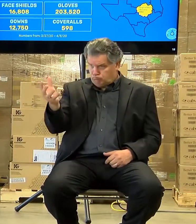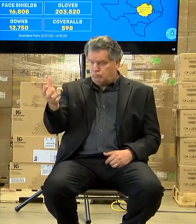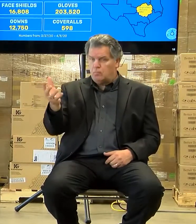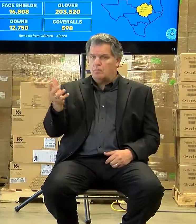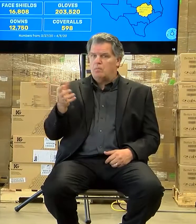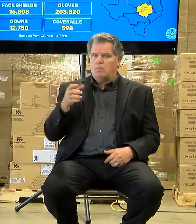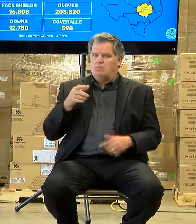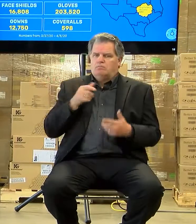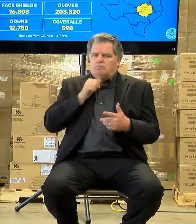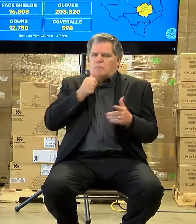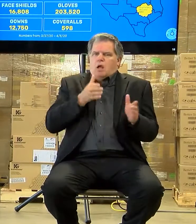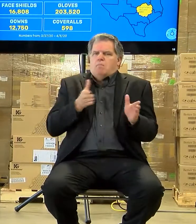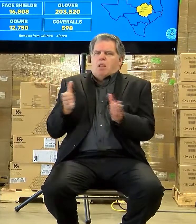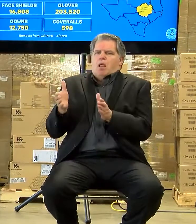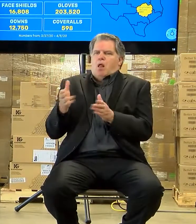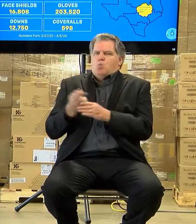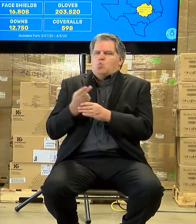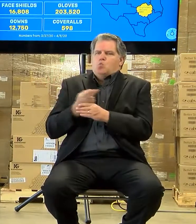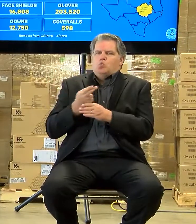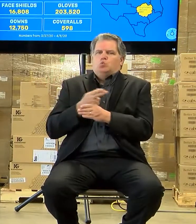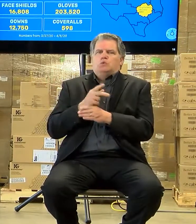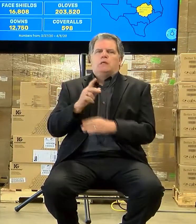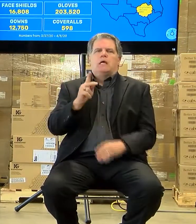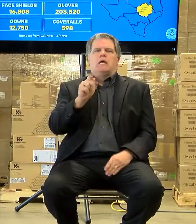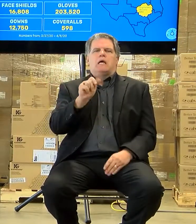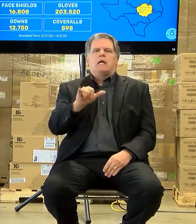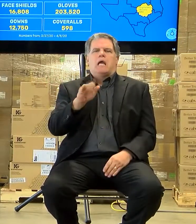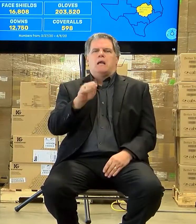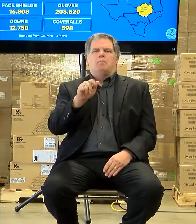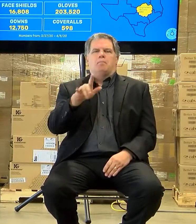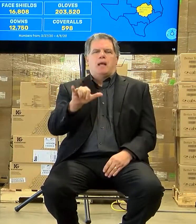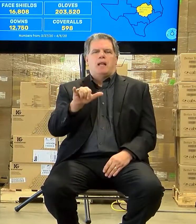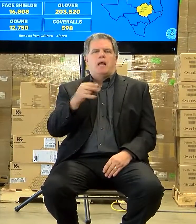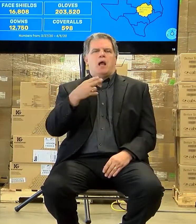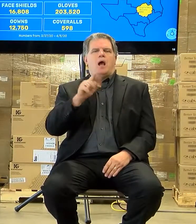that he had no intention to use the K. Bailey Hutchison